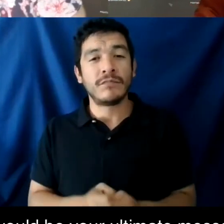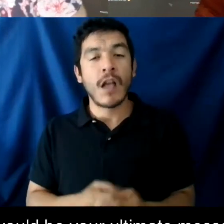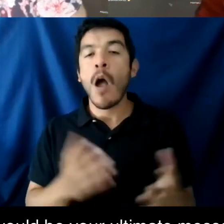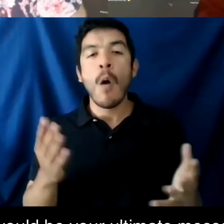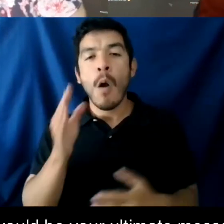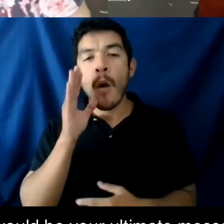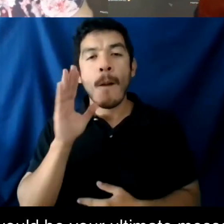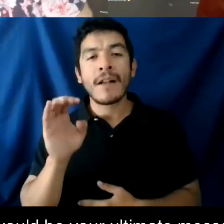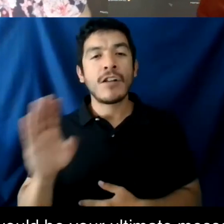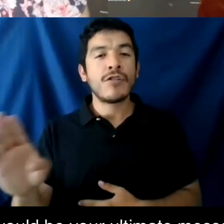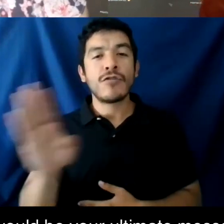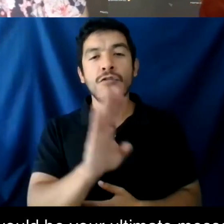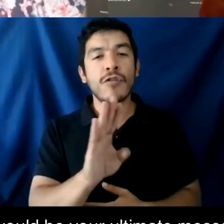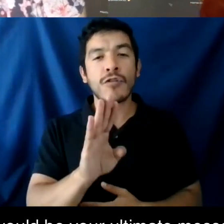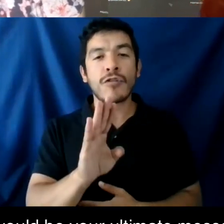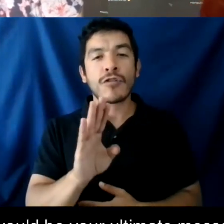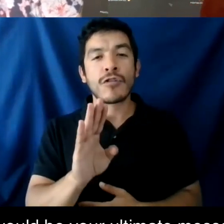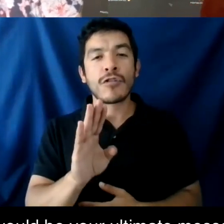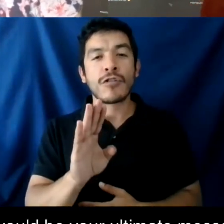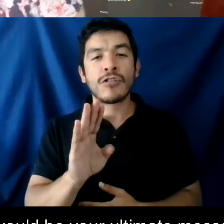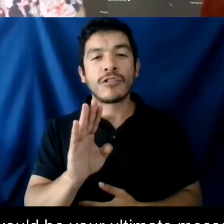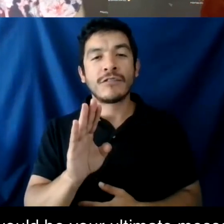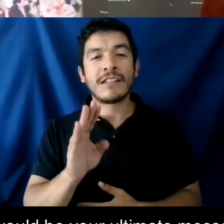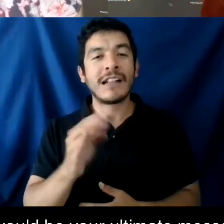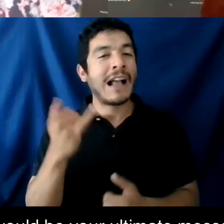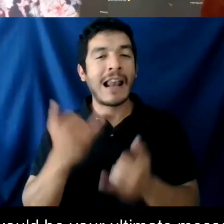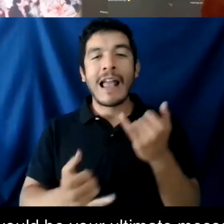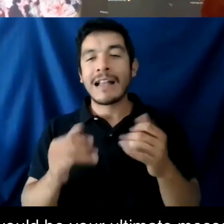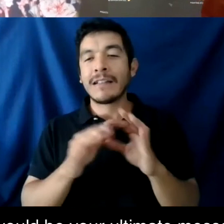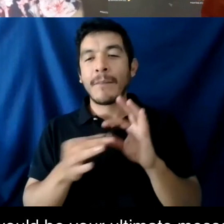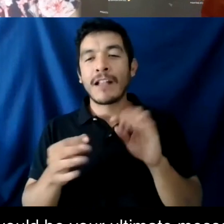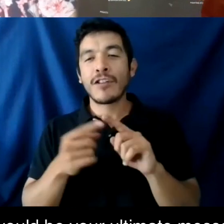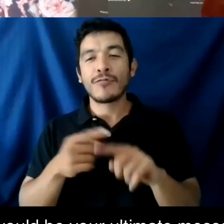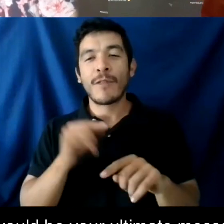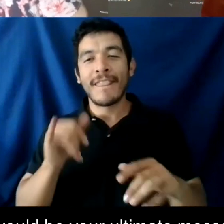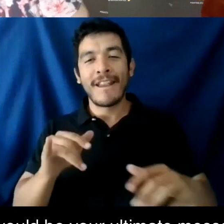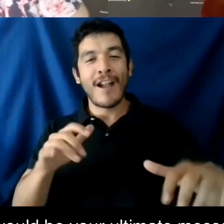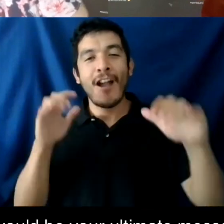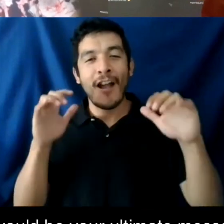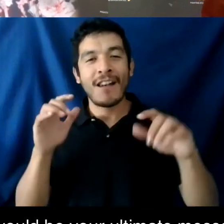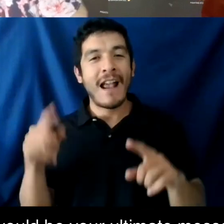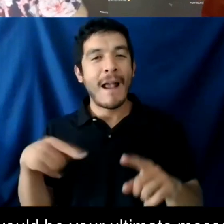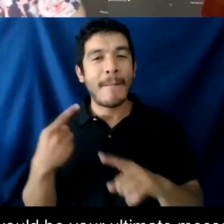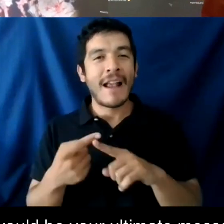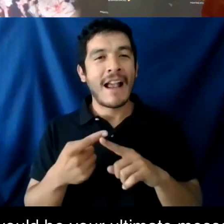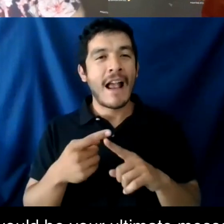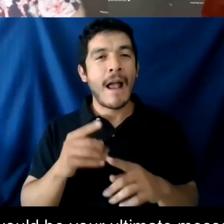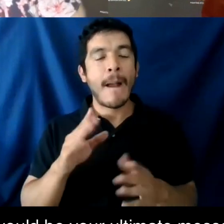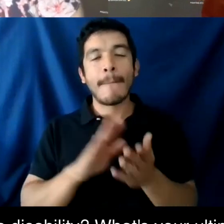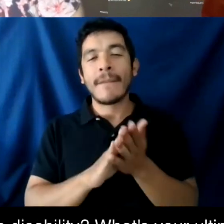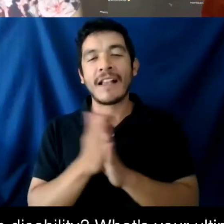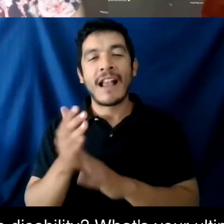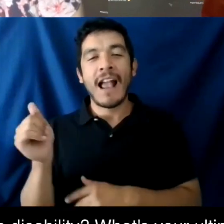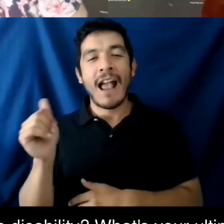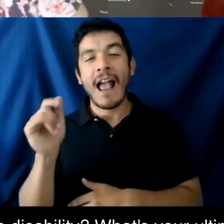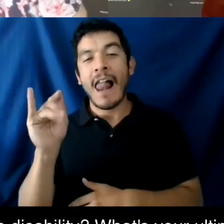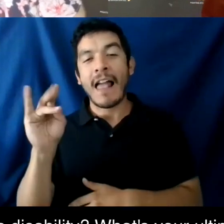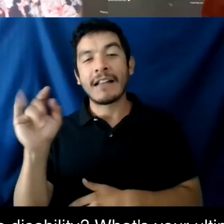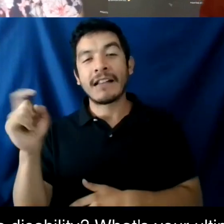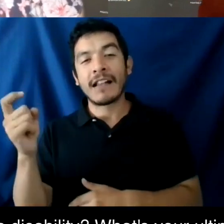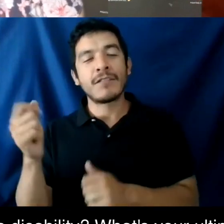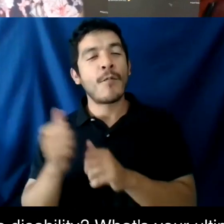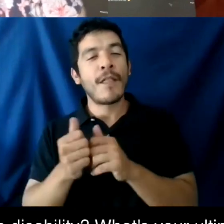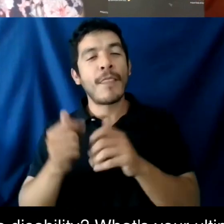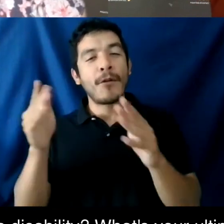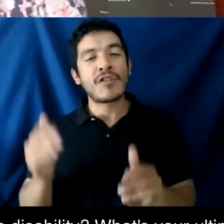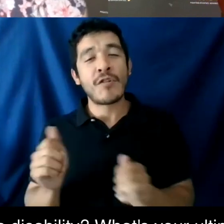be your ultimate message to the audience about being a Latino with